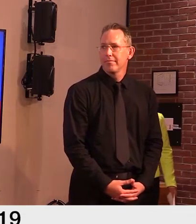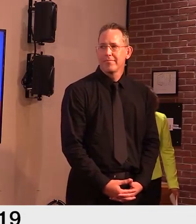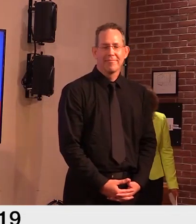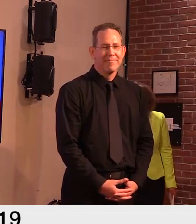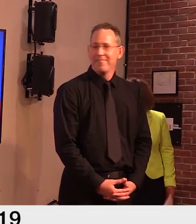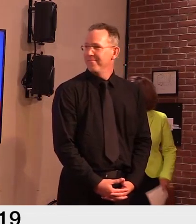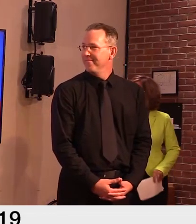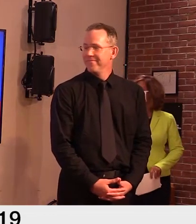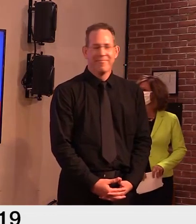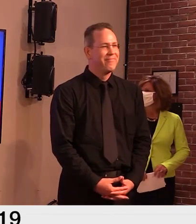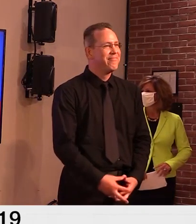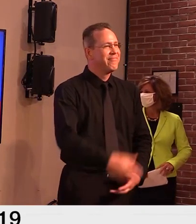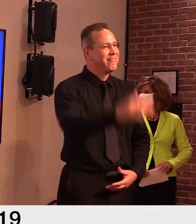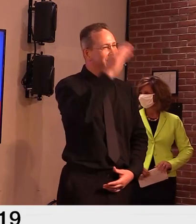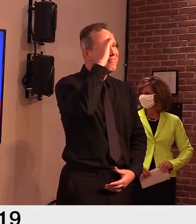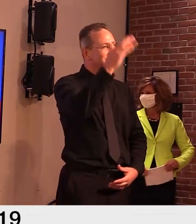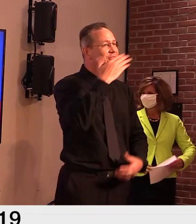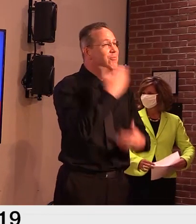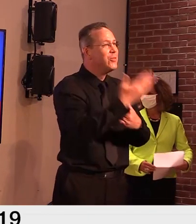Good morning, everyone.